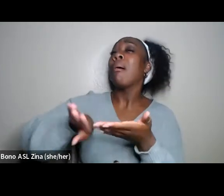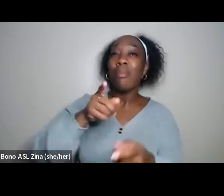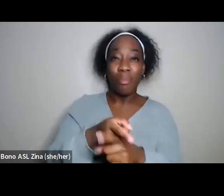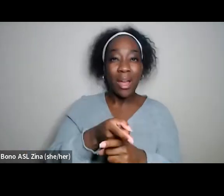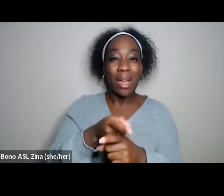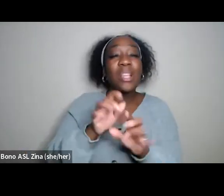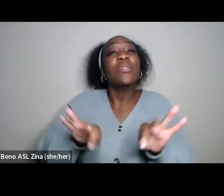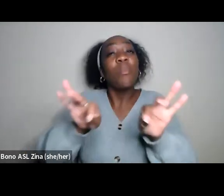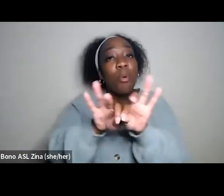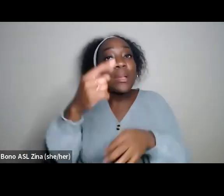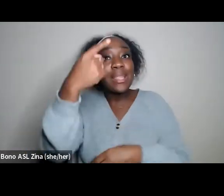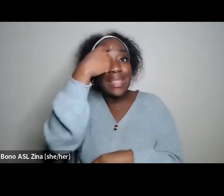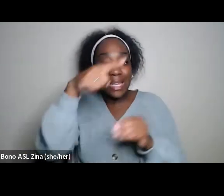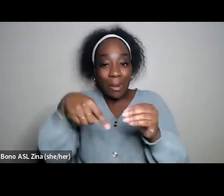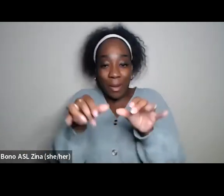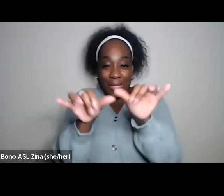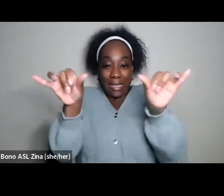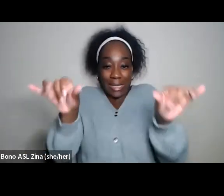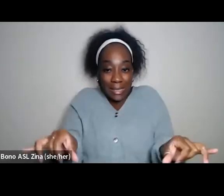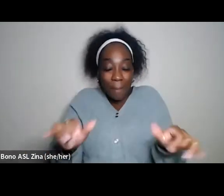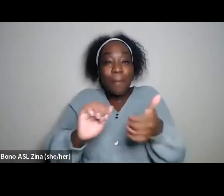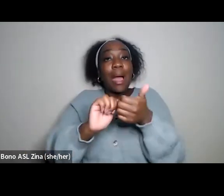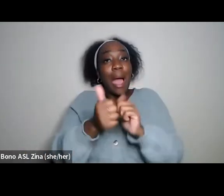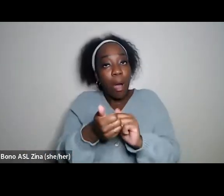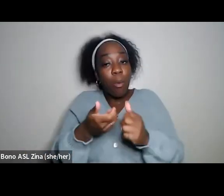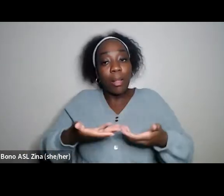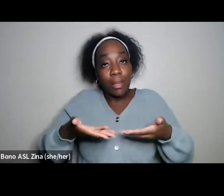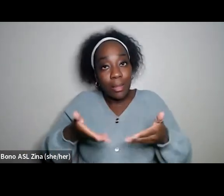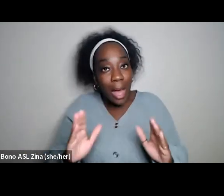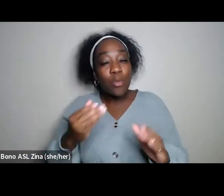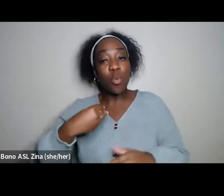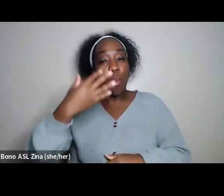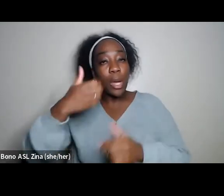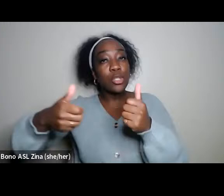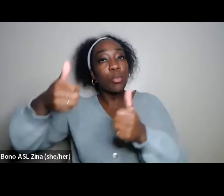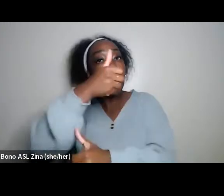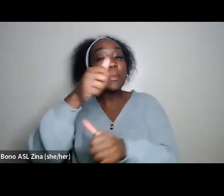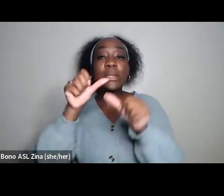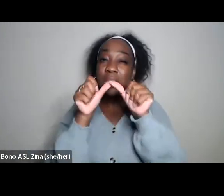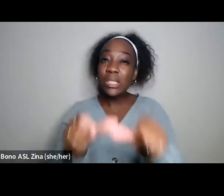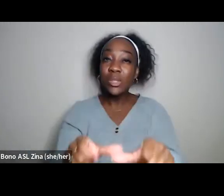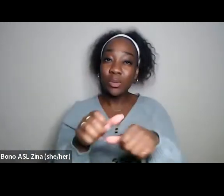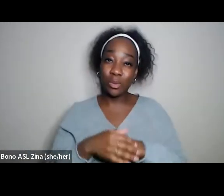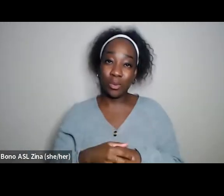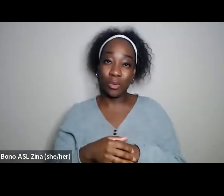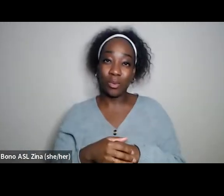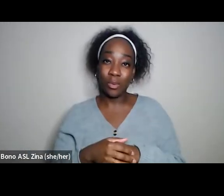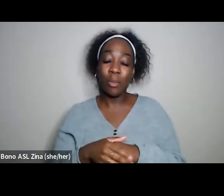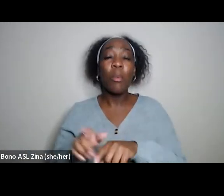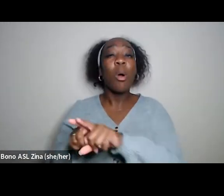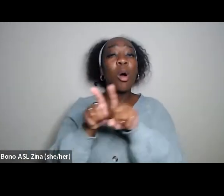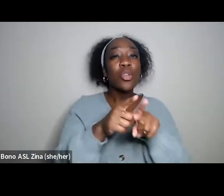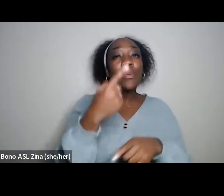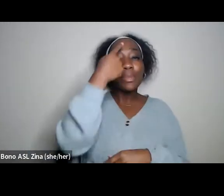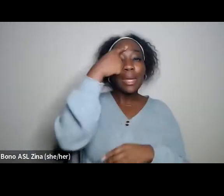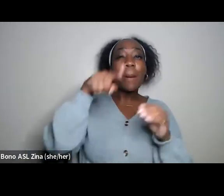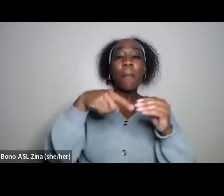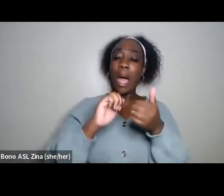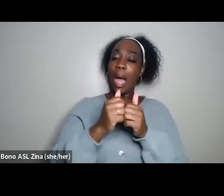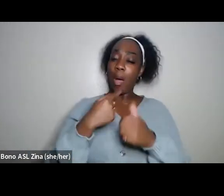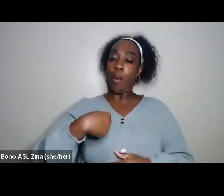how systems enabled that white supremacy, but also how we are abolitionists and build